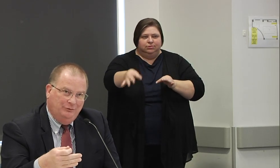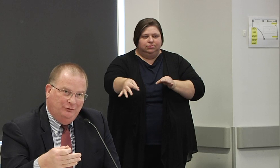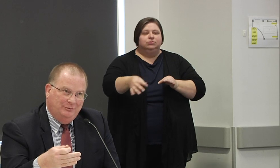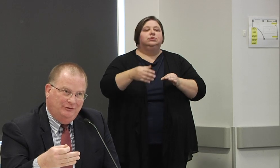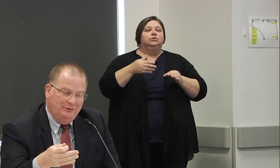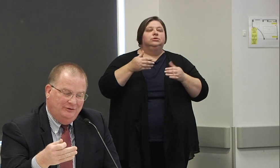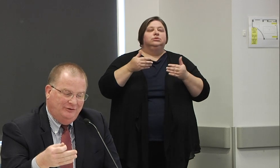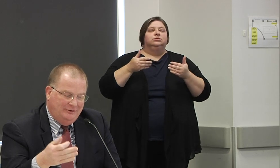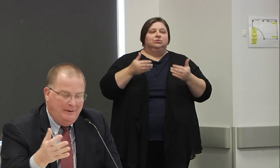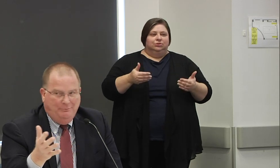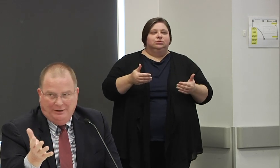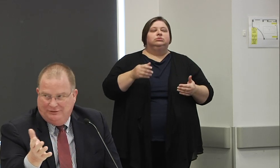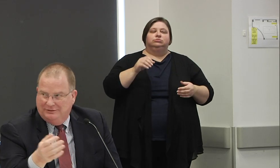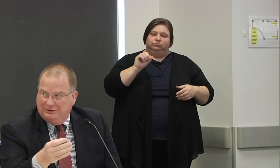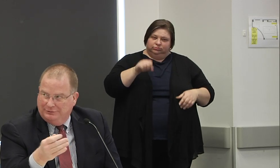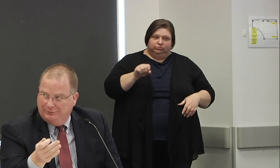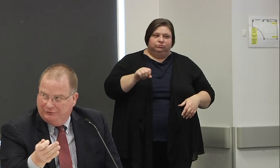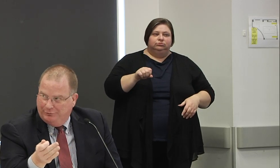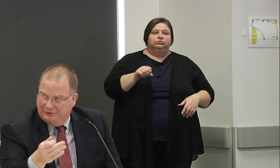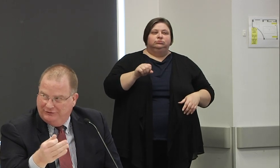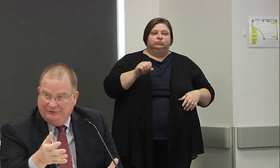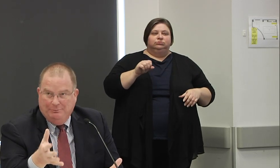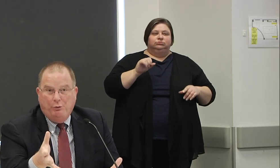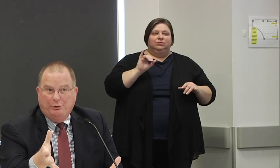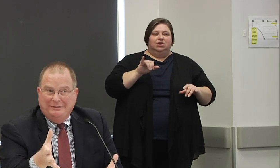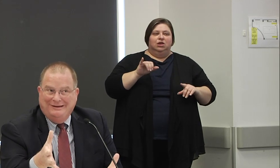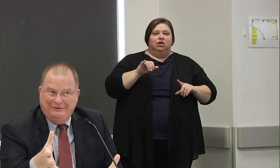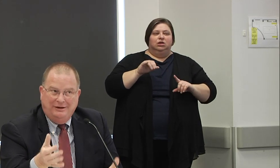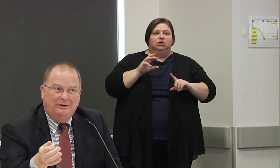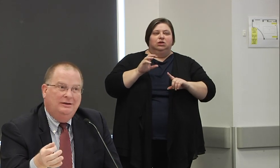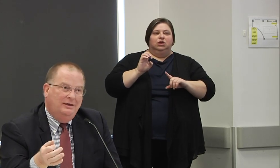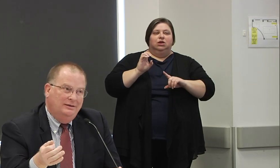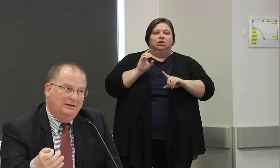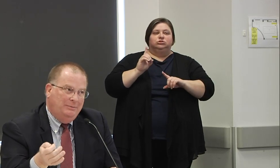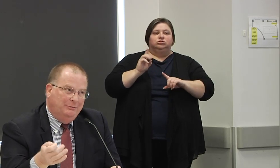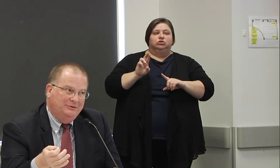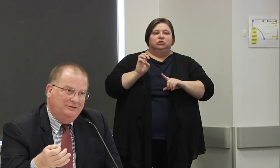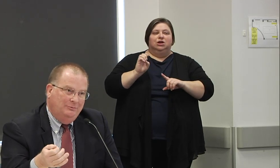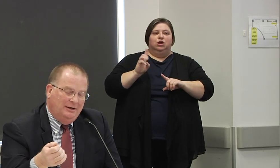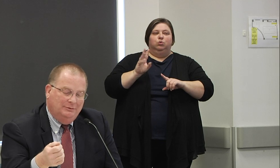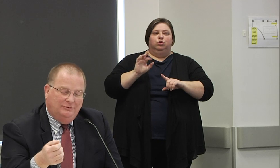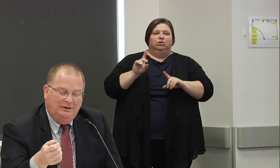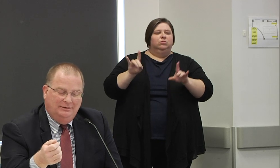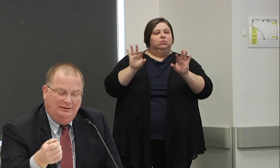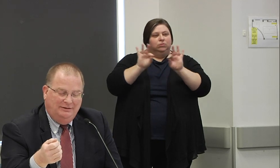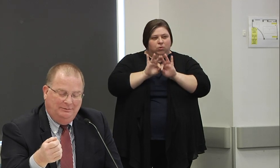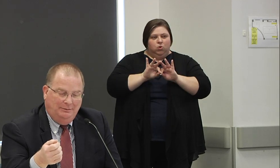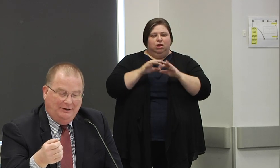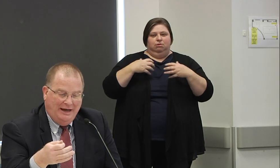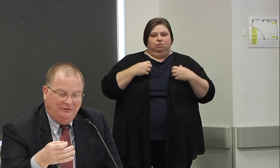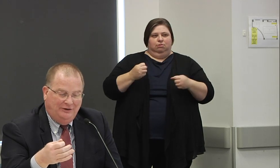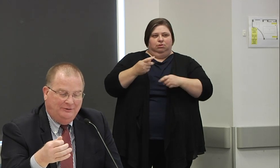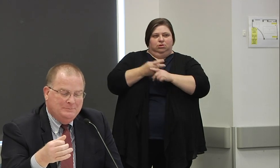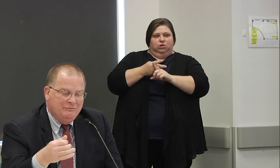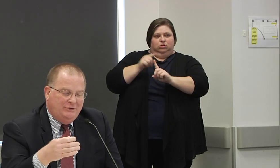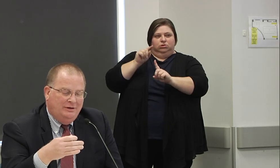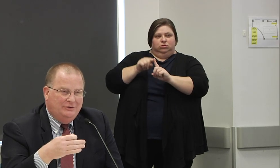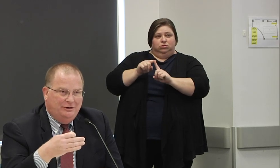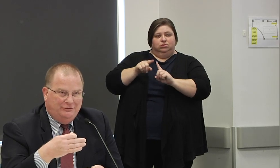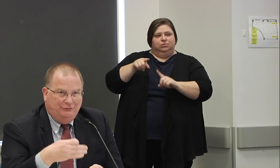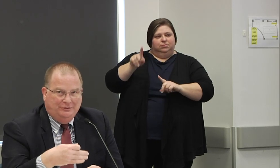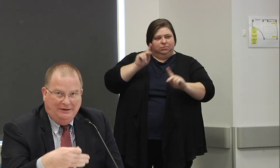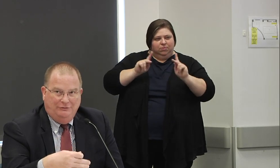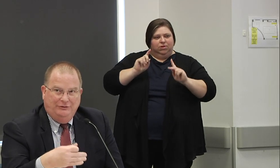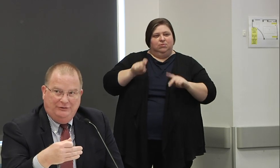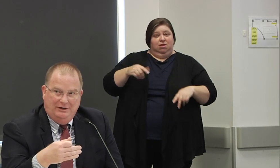resume. And so this is, back to Dr. Edwards' point, this is important health care that people need to be able to access. There are